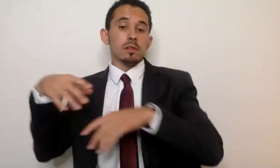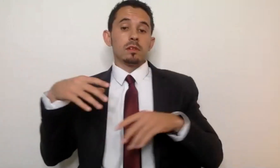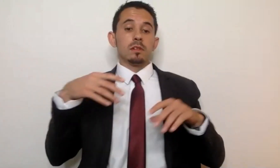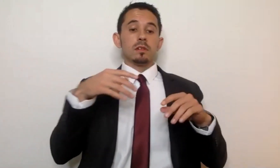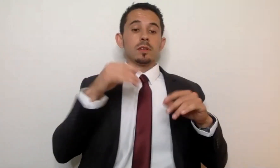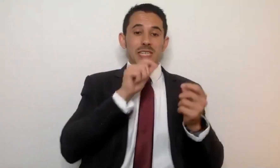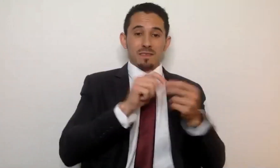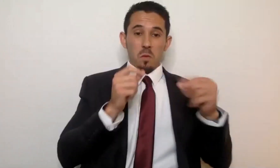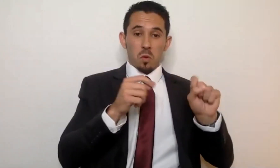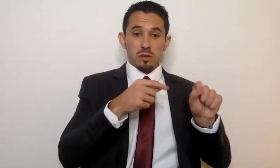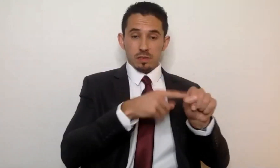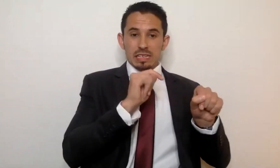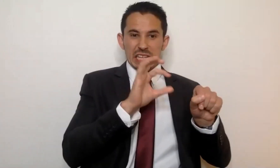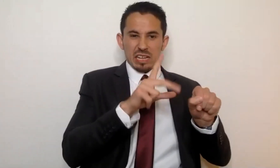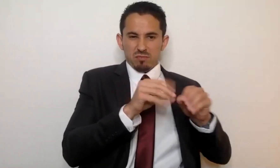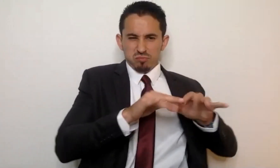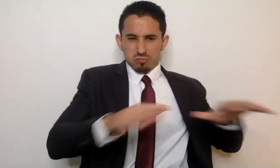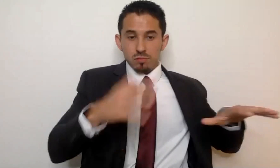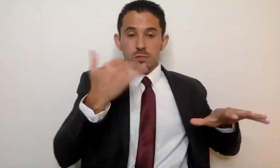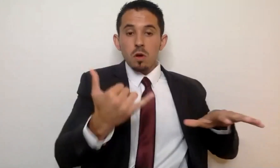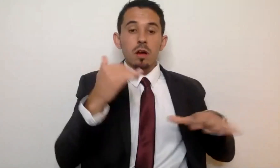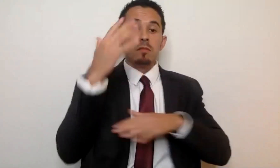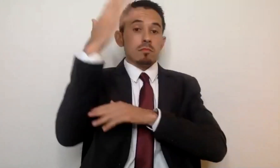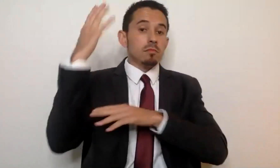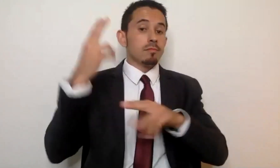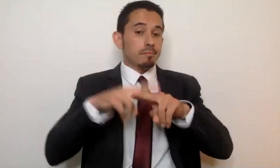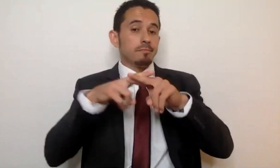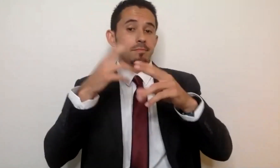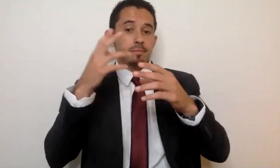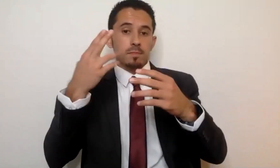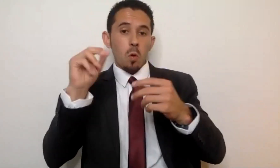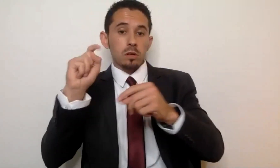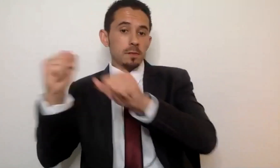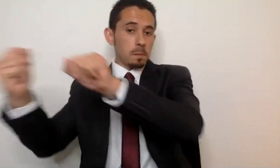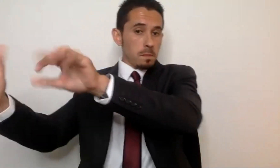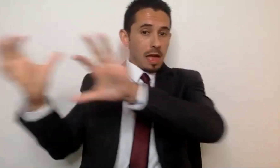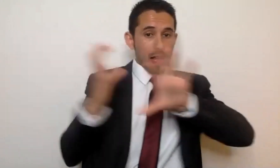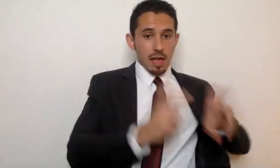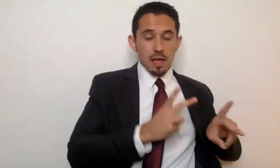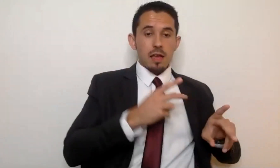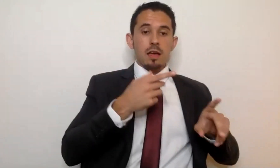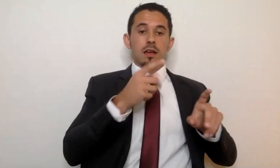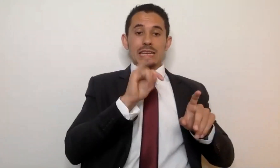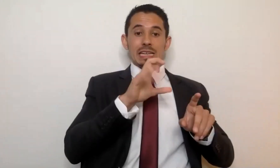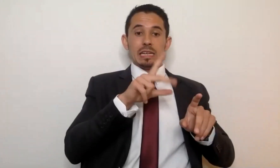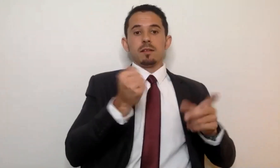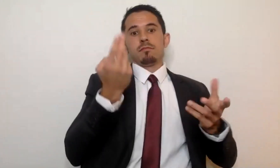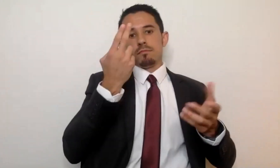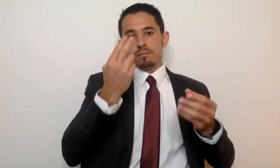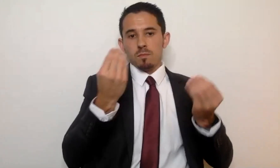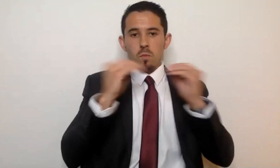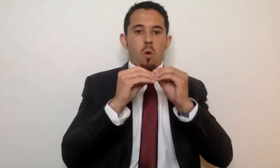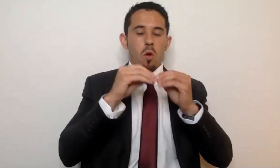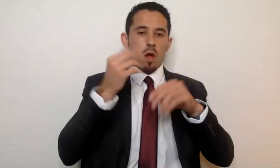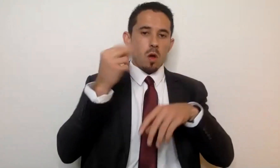as hosts migrate, a tick-specific host may migrate, but then as things are reforested,